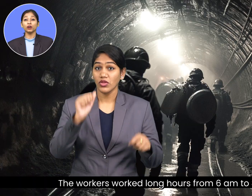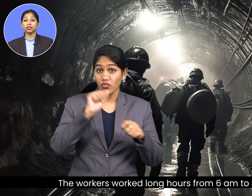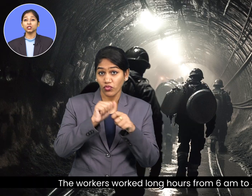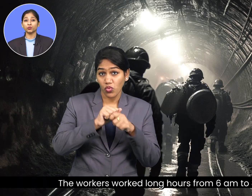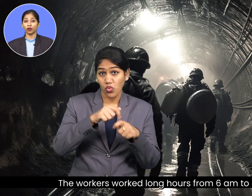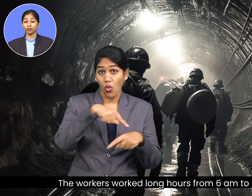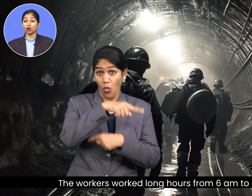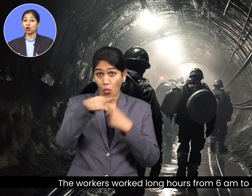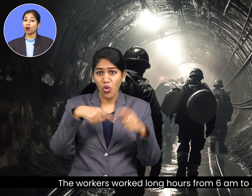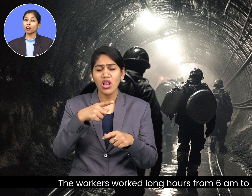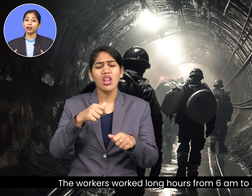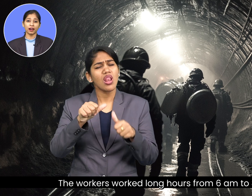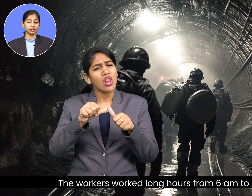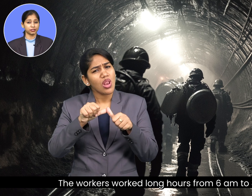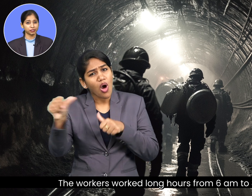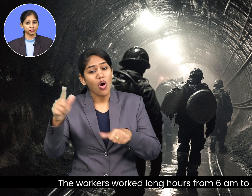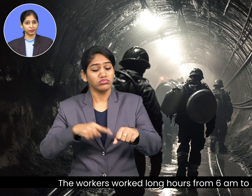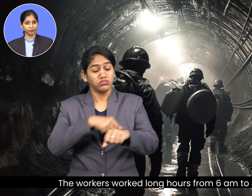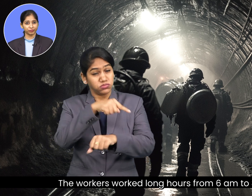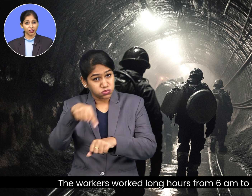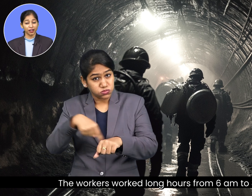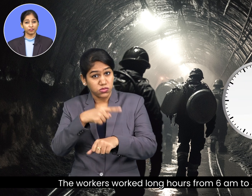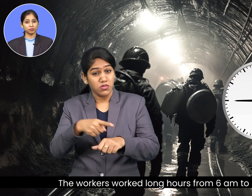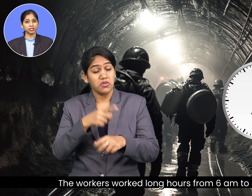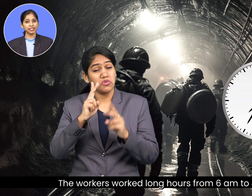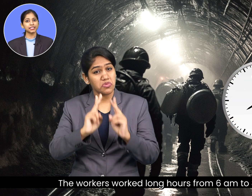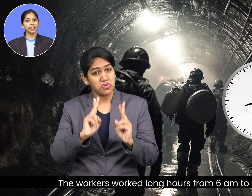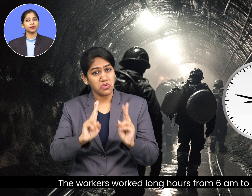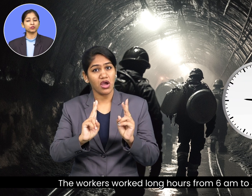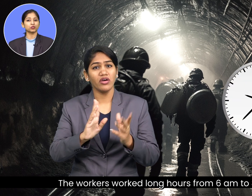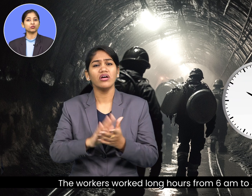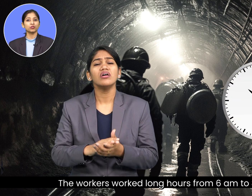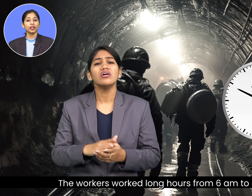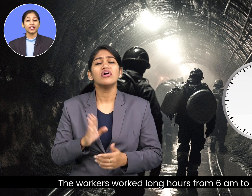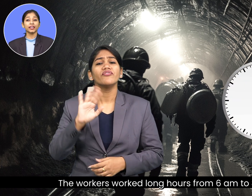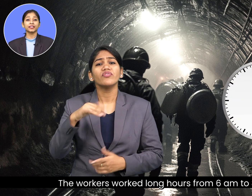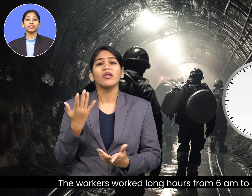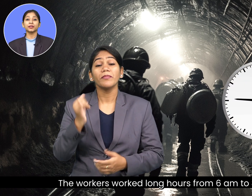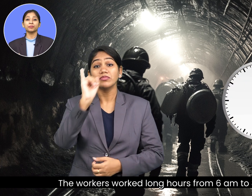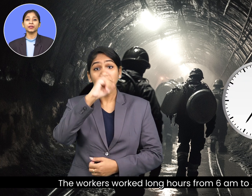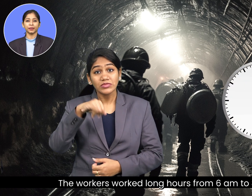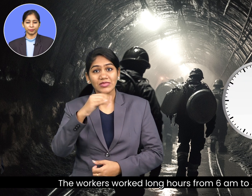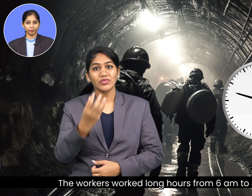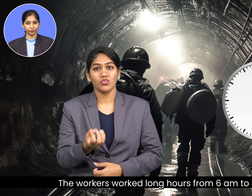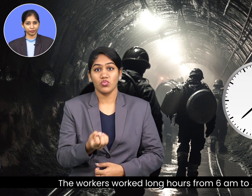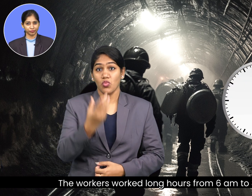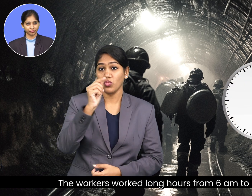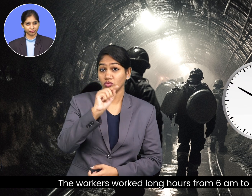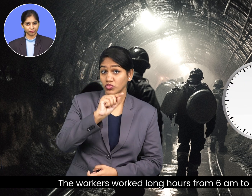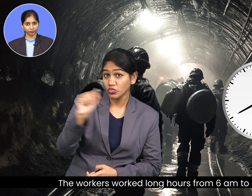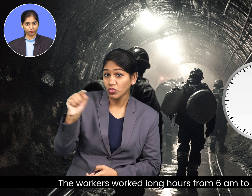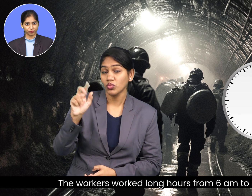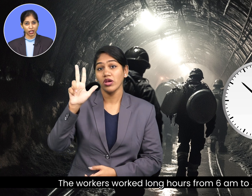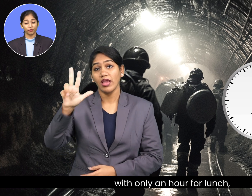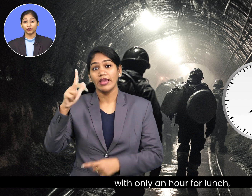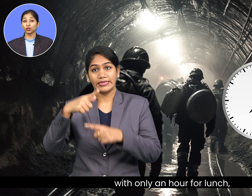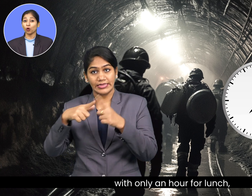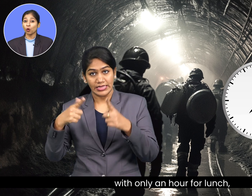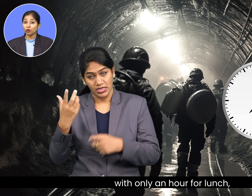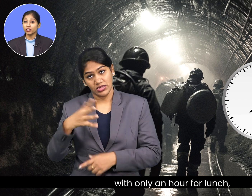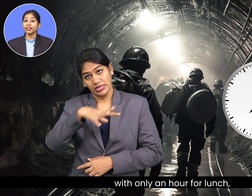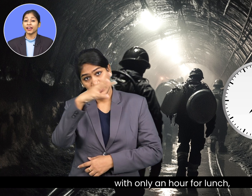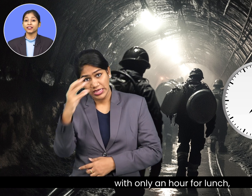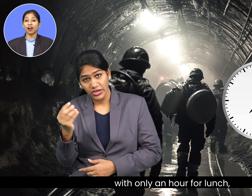The workers worked long hours, from 6 a.m. to 8:30 p.m.